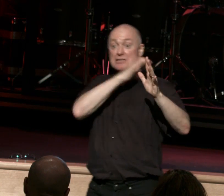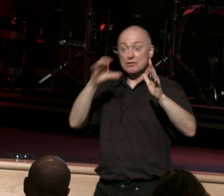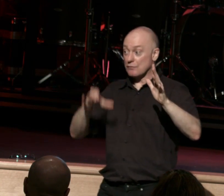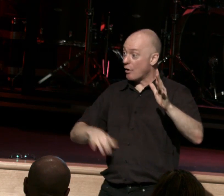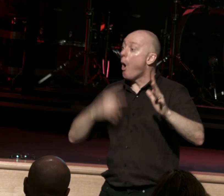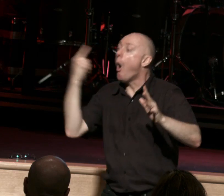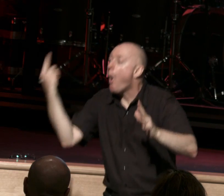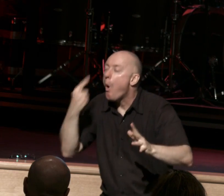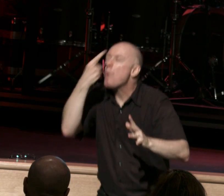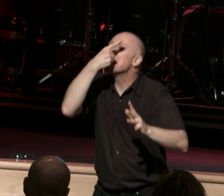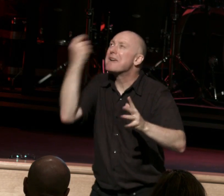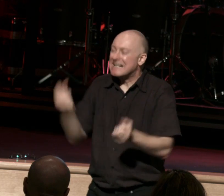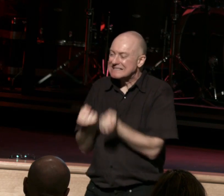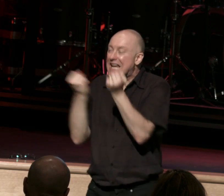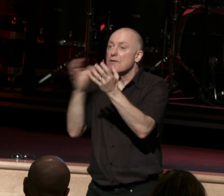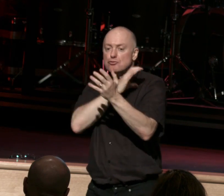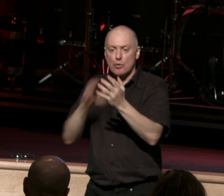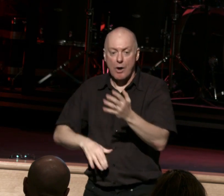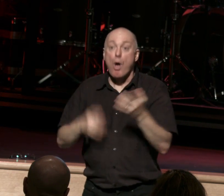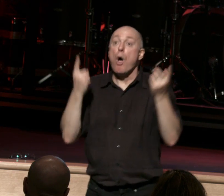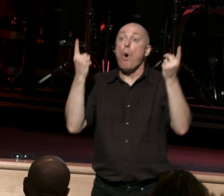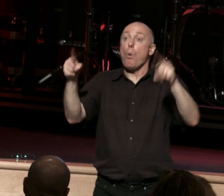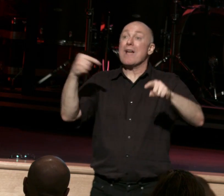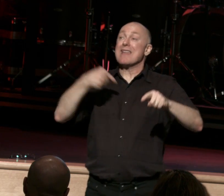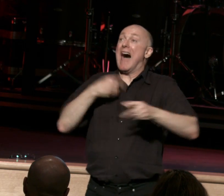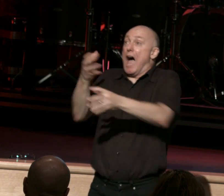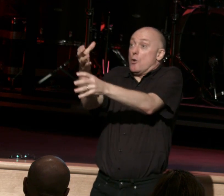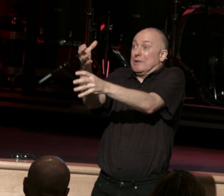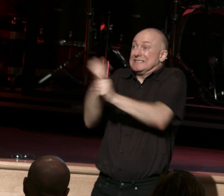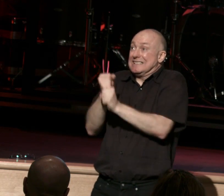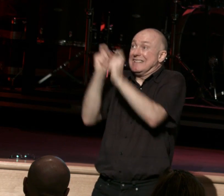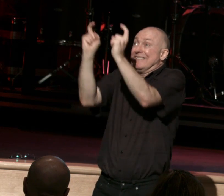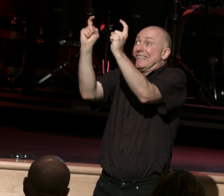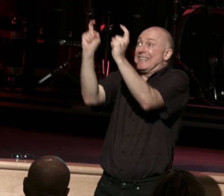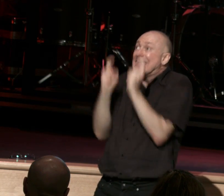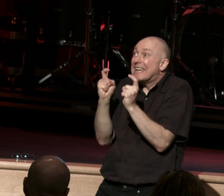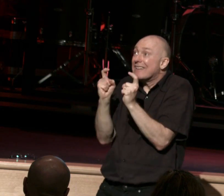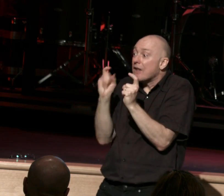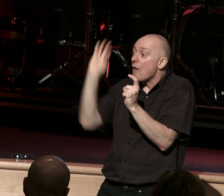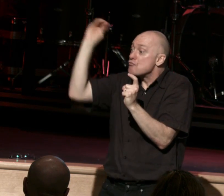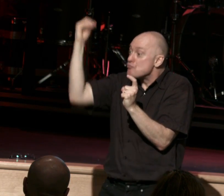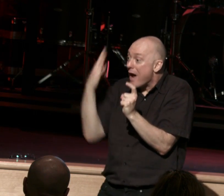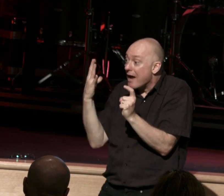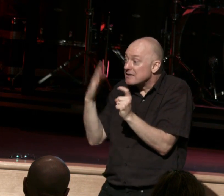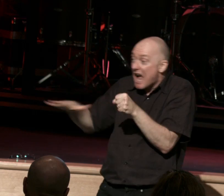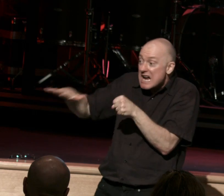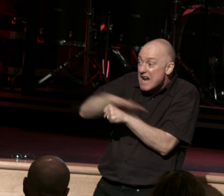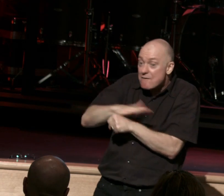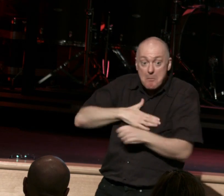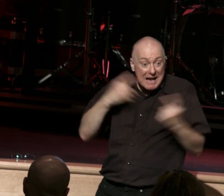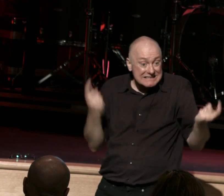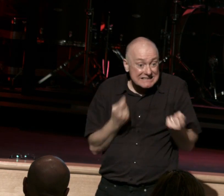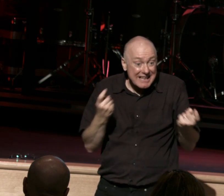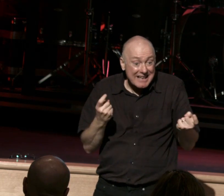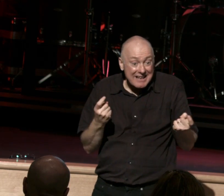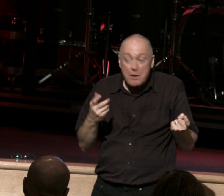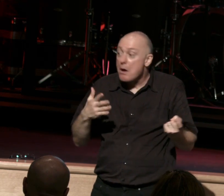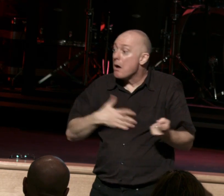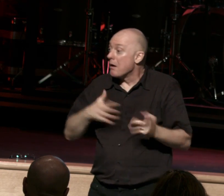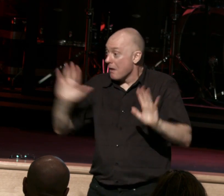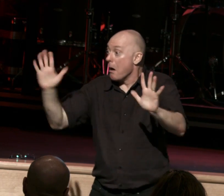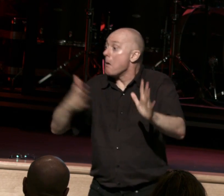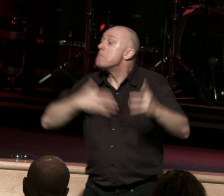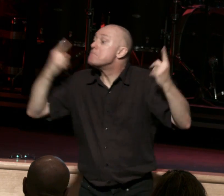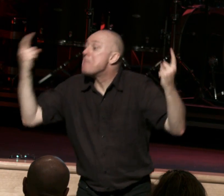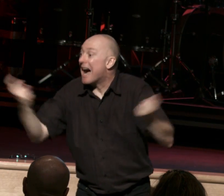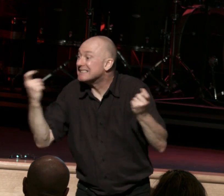Because of Christ and only because of the sacrifice of Christ, when I receive the gift of grace covering